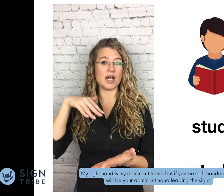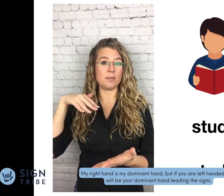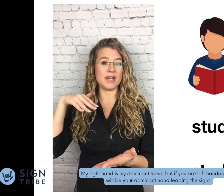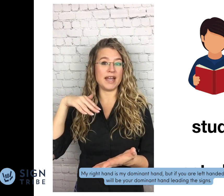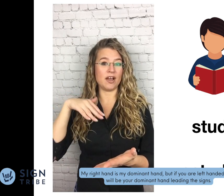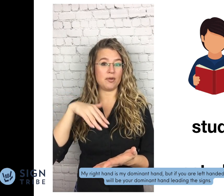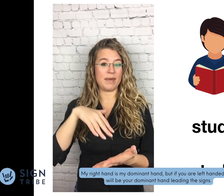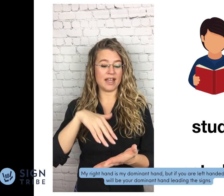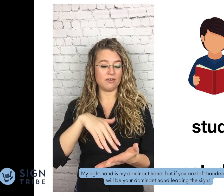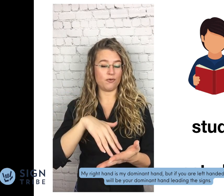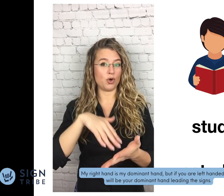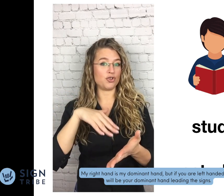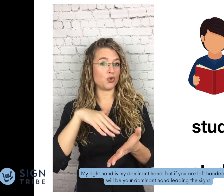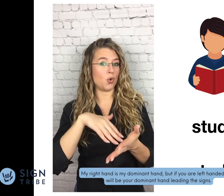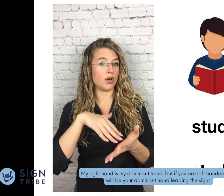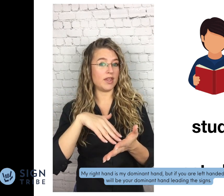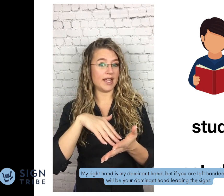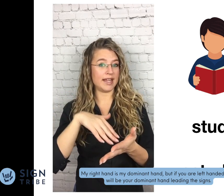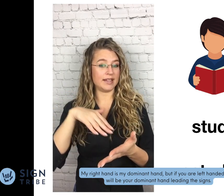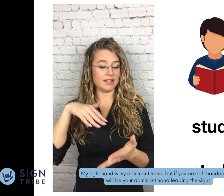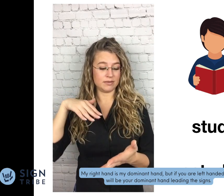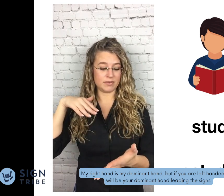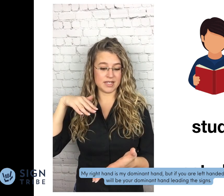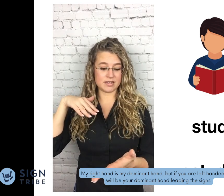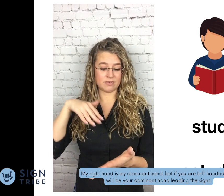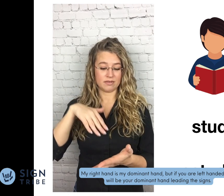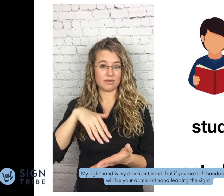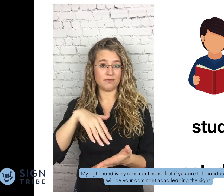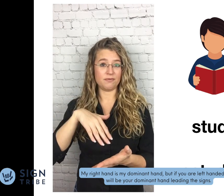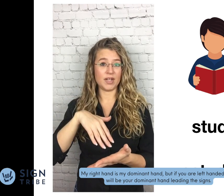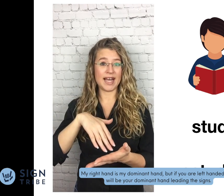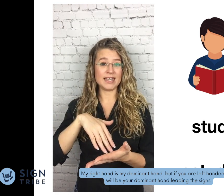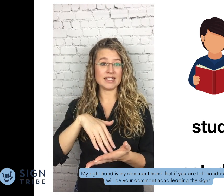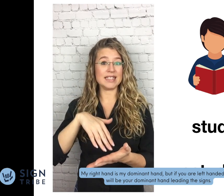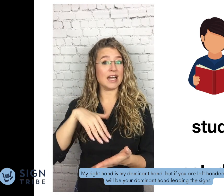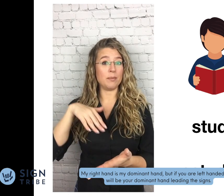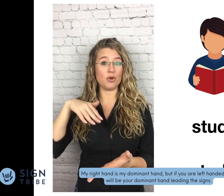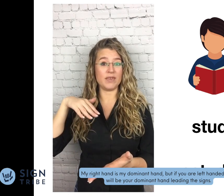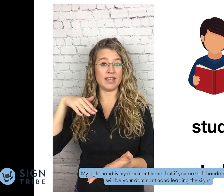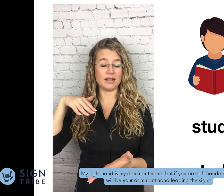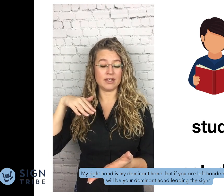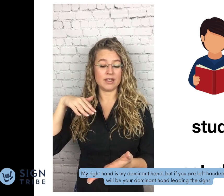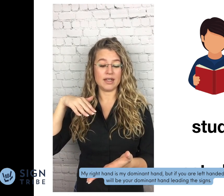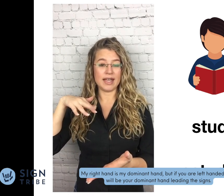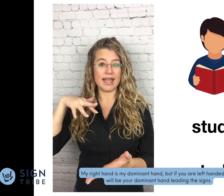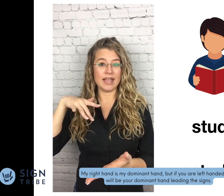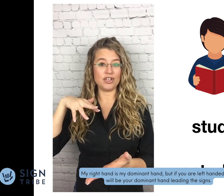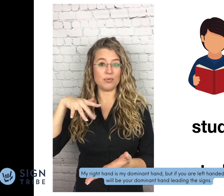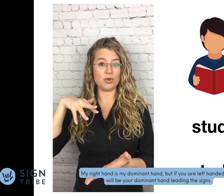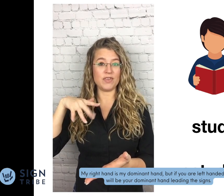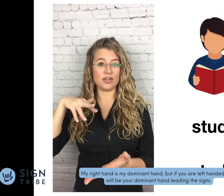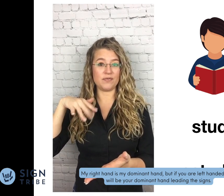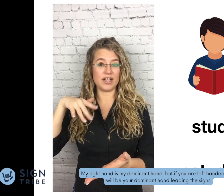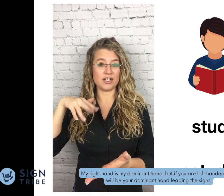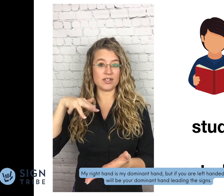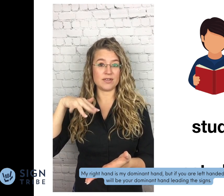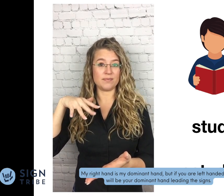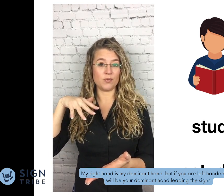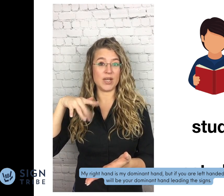and down, back and forth toward the hand that's flat and not moving, and you're moving your fingers, wiggling